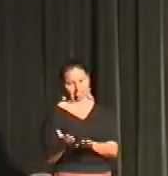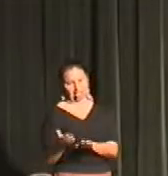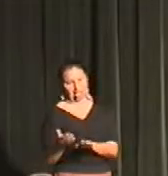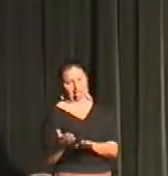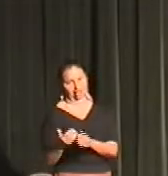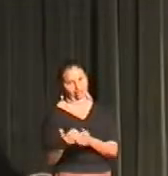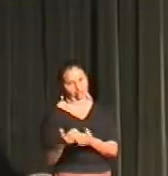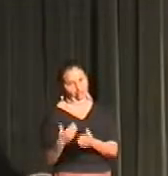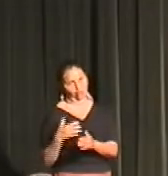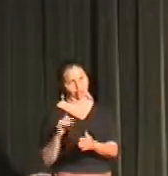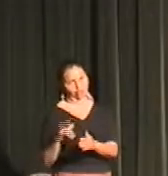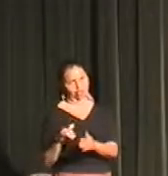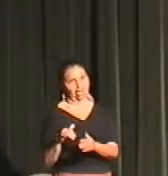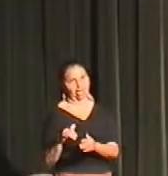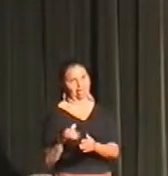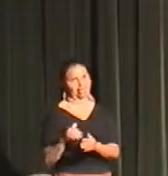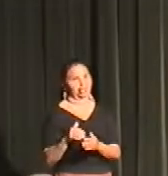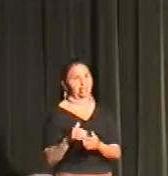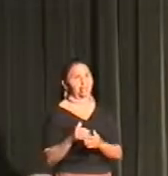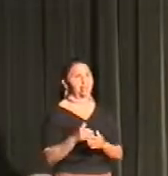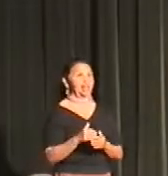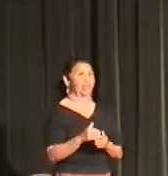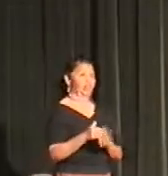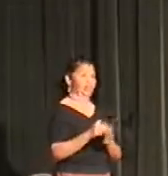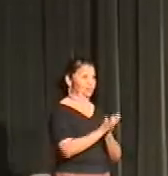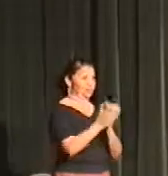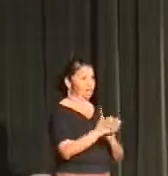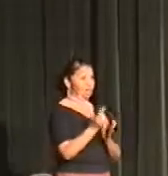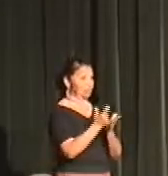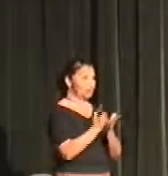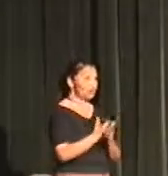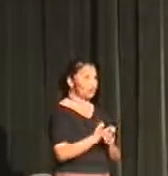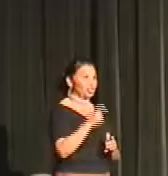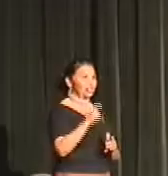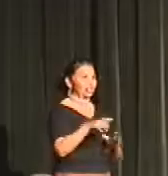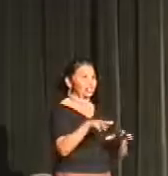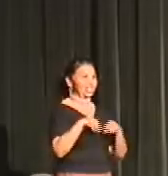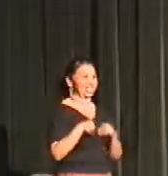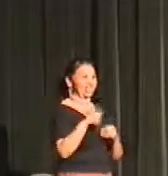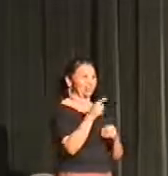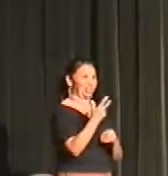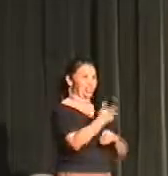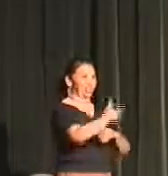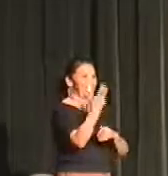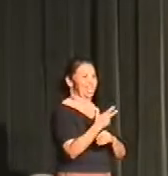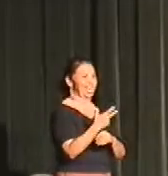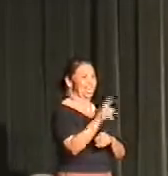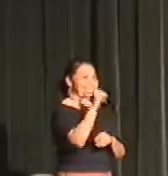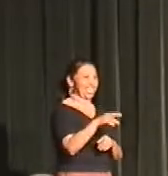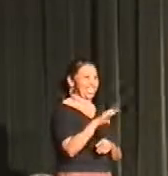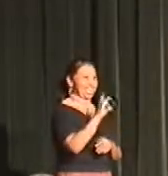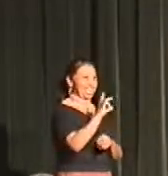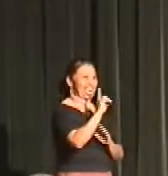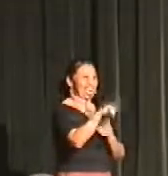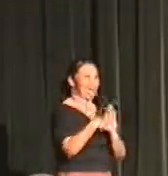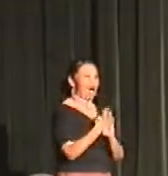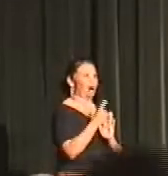before that, and in order to be a lawyer, you have to take a test. It's a 3-day test, it's 8 hours a day, you know, and you take this test, and then you wait 6